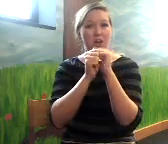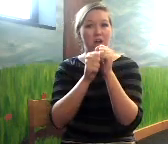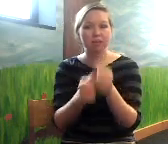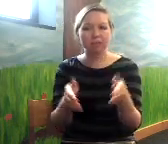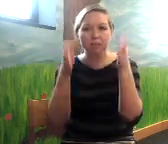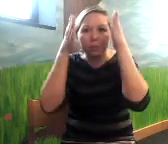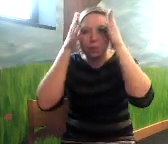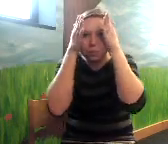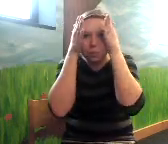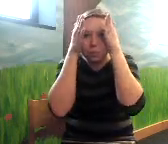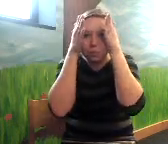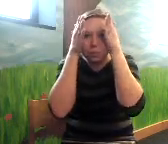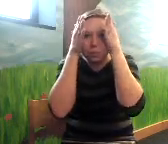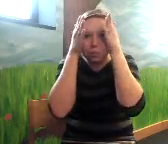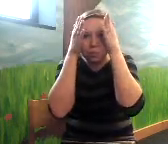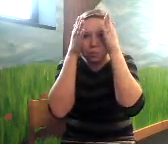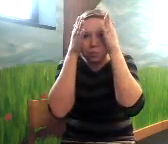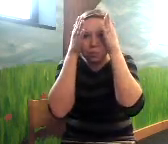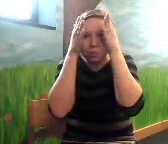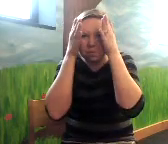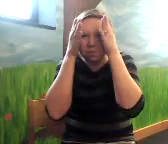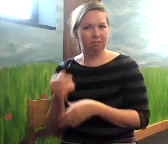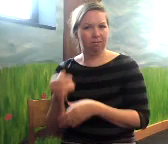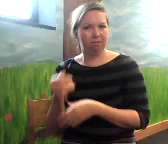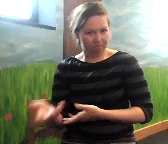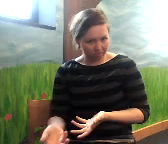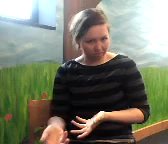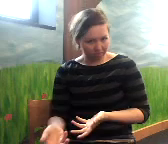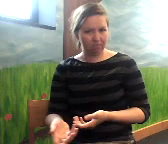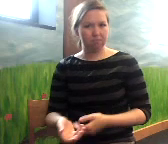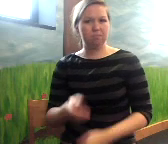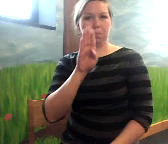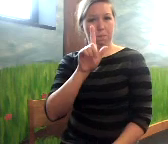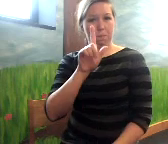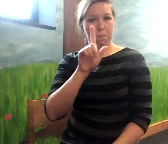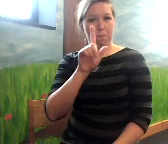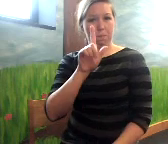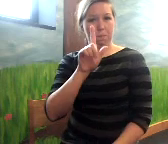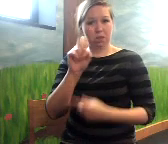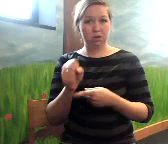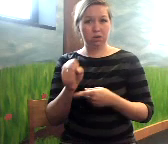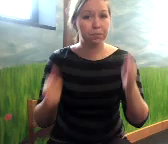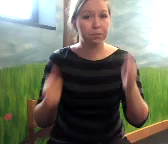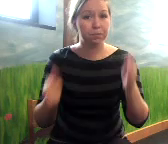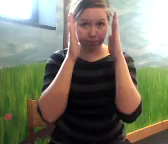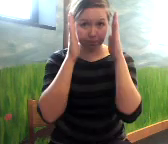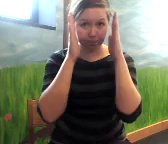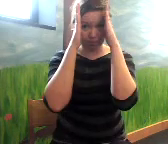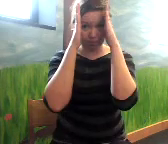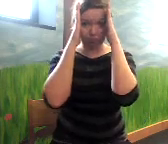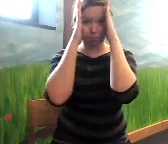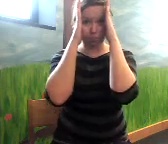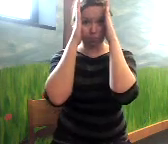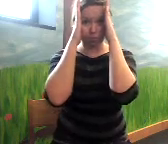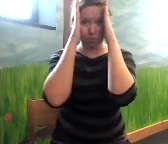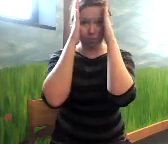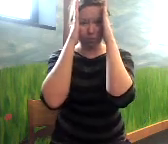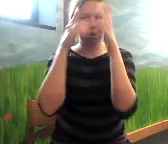a race or when they exercise in preparation for a race. Blinders go on either side of the horse's